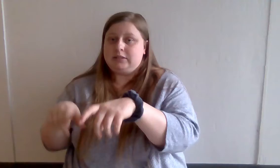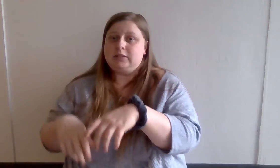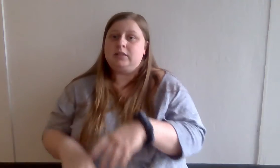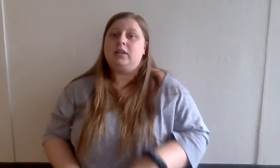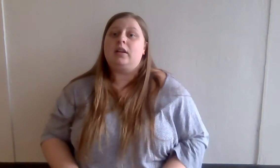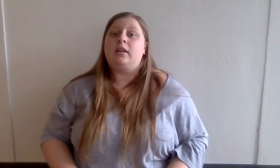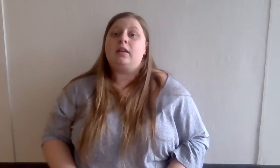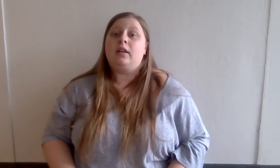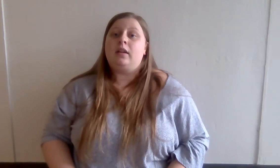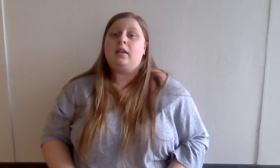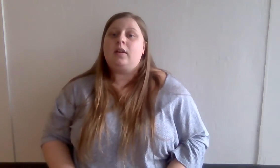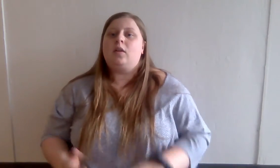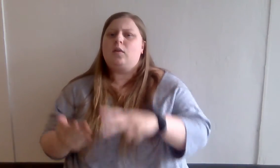You can also respond,